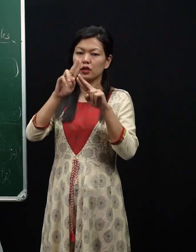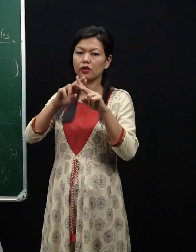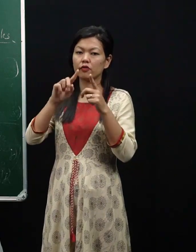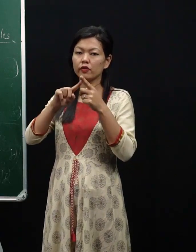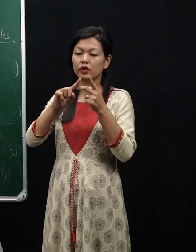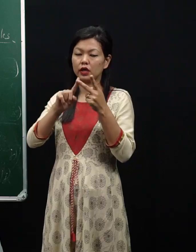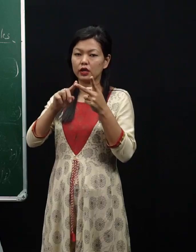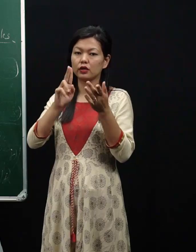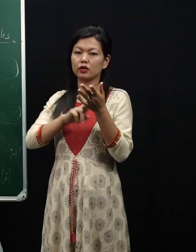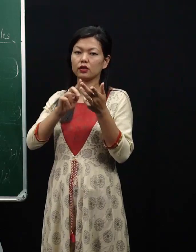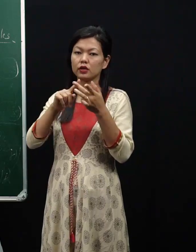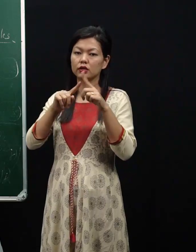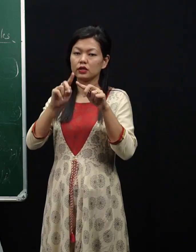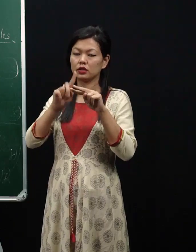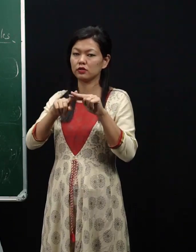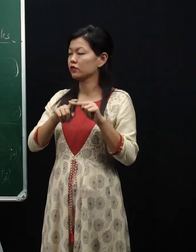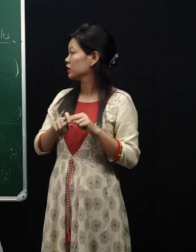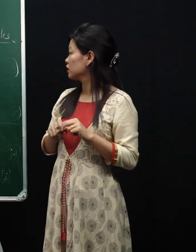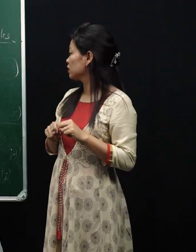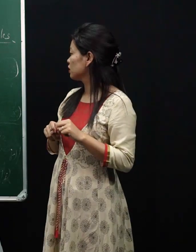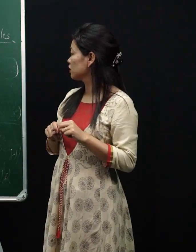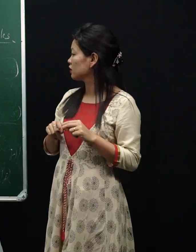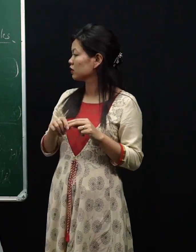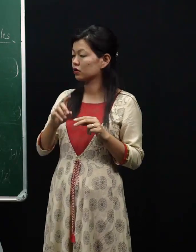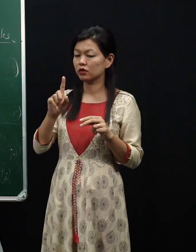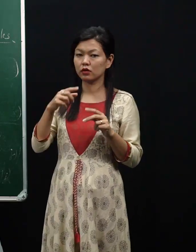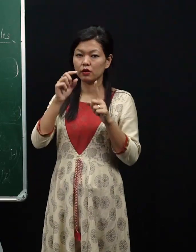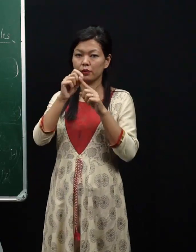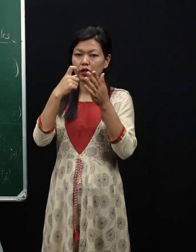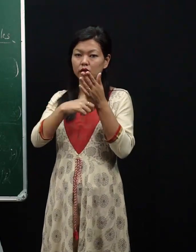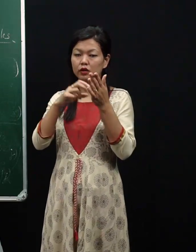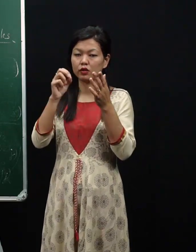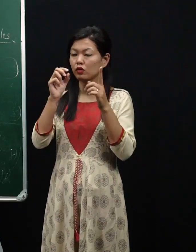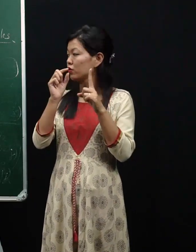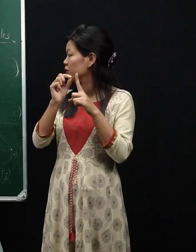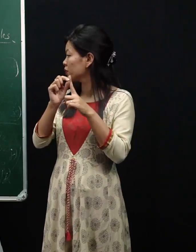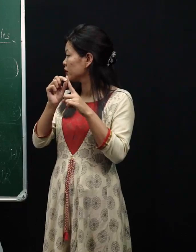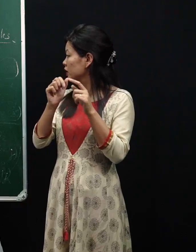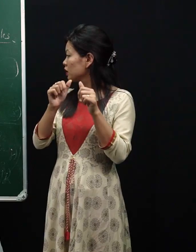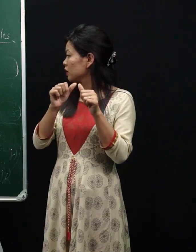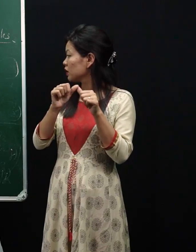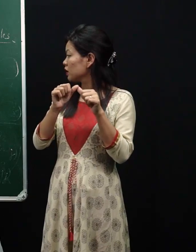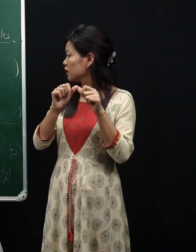of definite proportion. And this is given by whom?